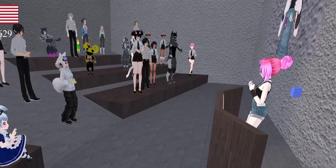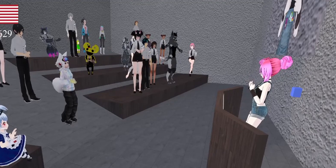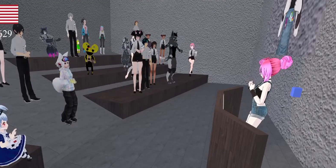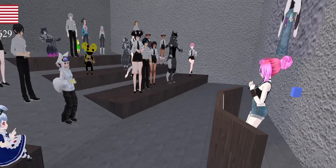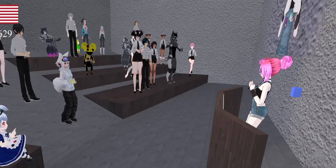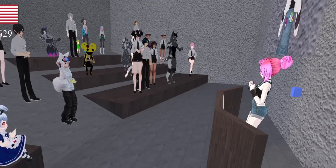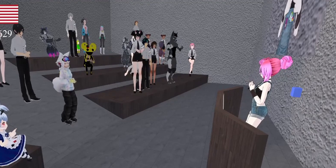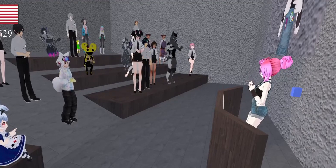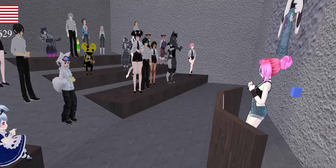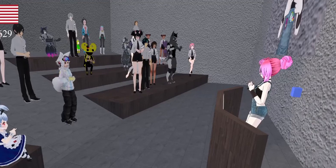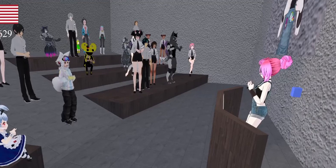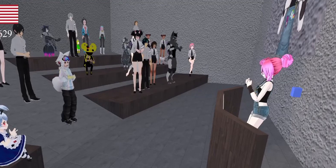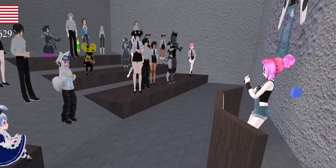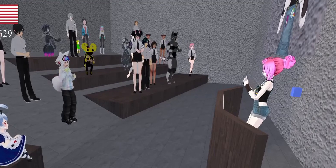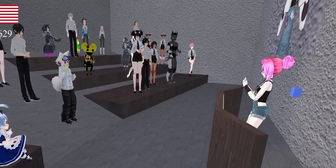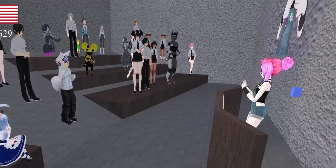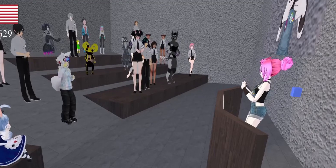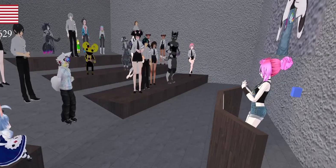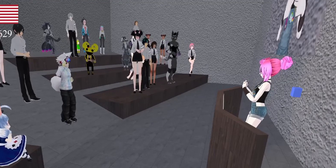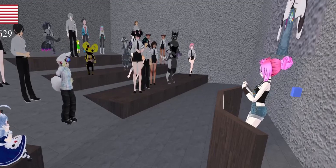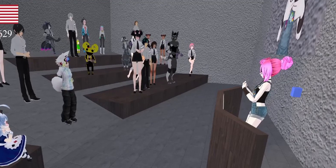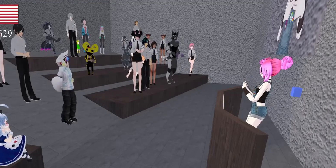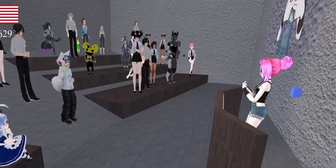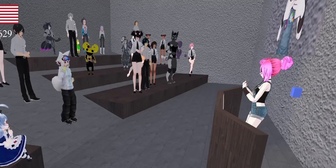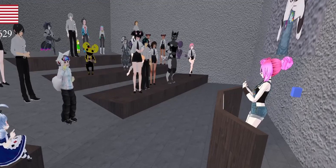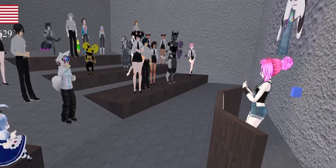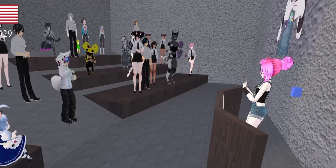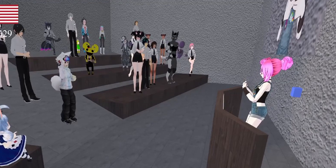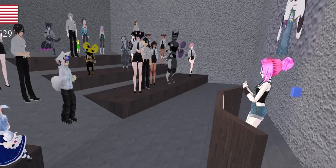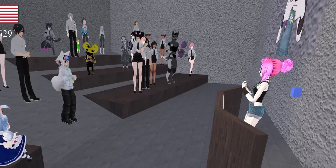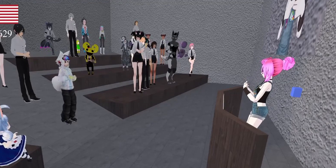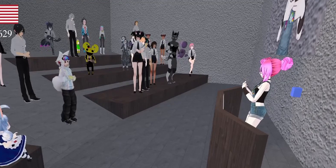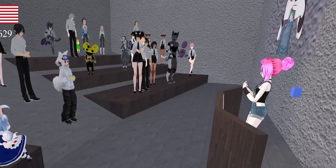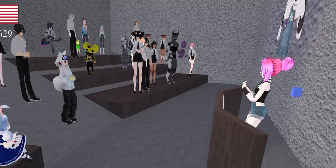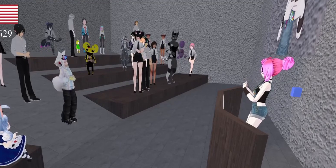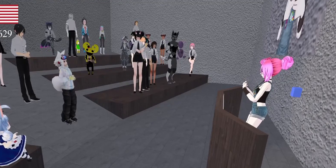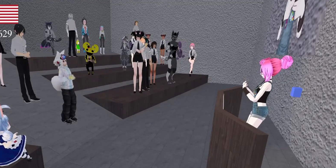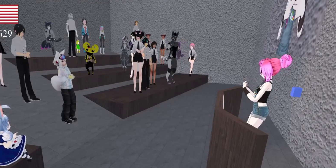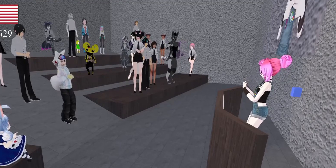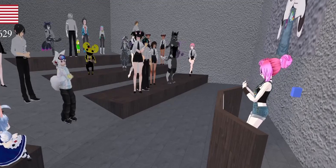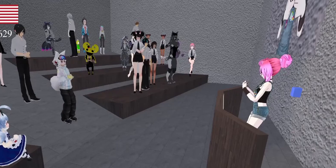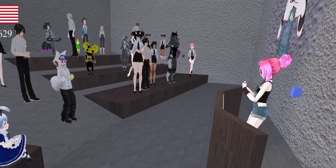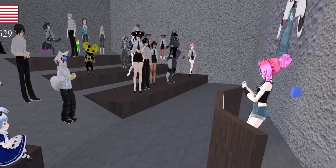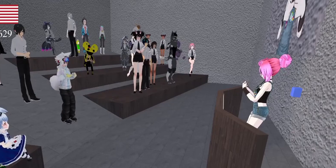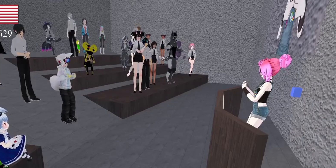charge? yeah, like when taking a hearing aid off, put it on the charger. Mm-hmm. So this is